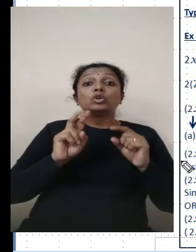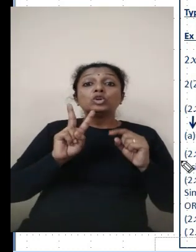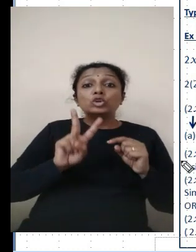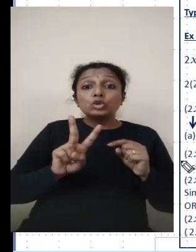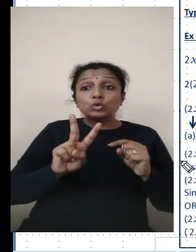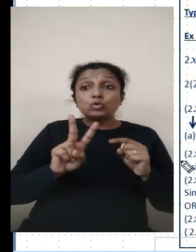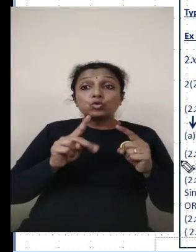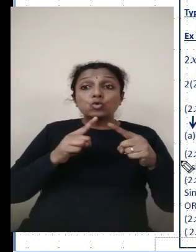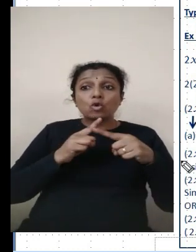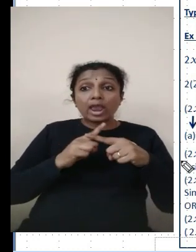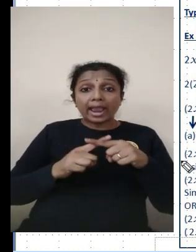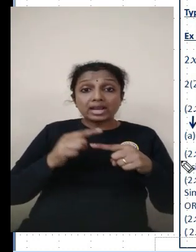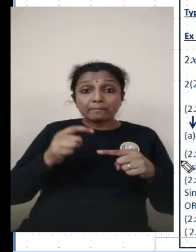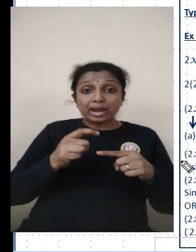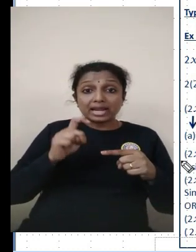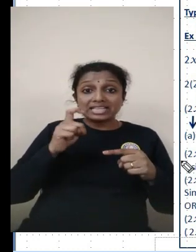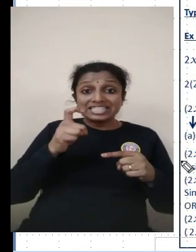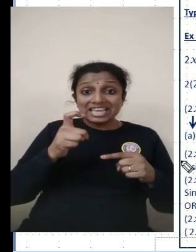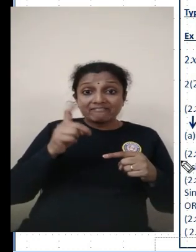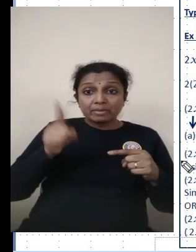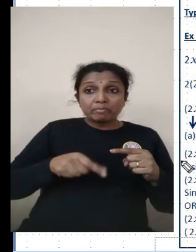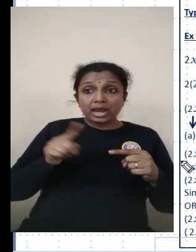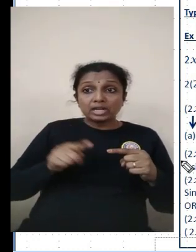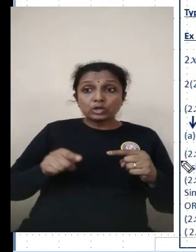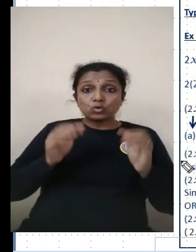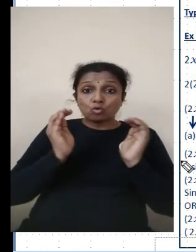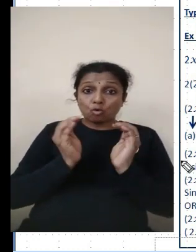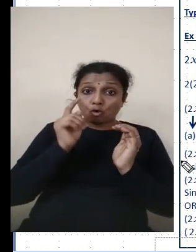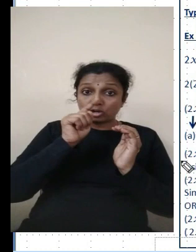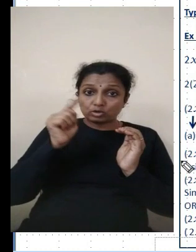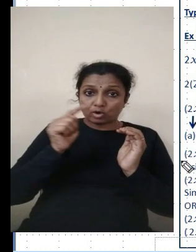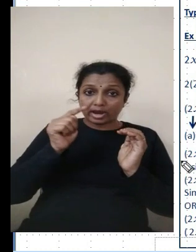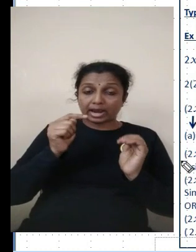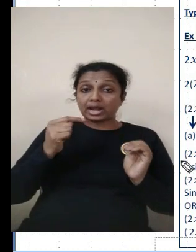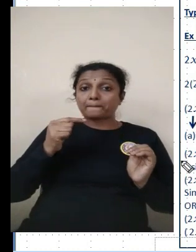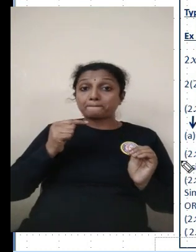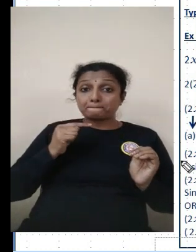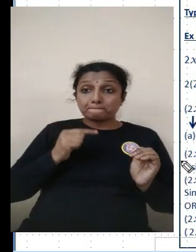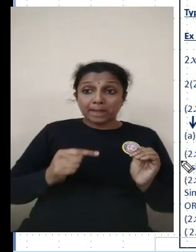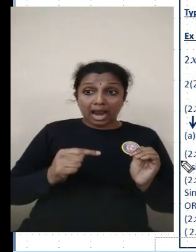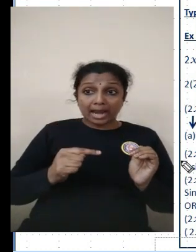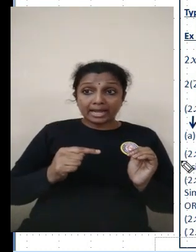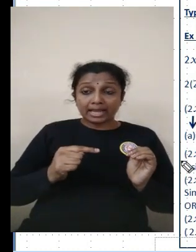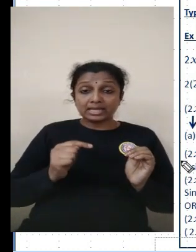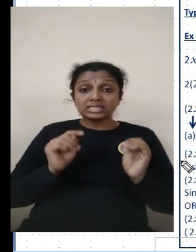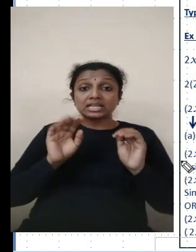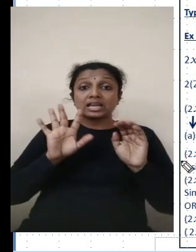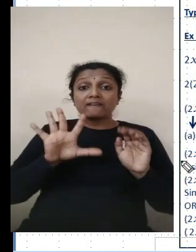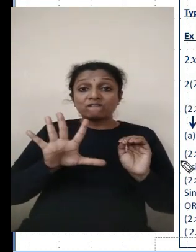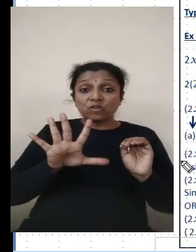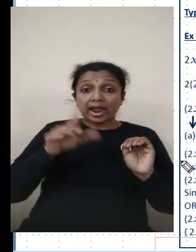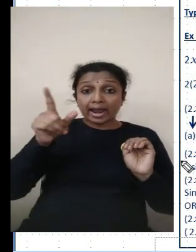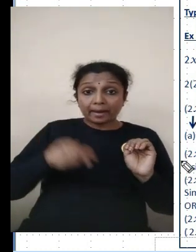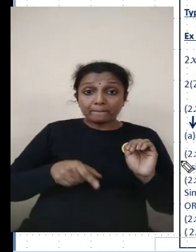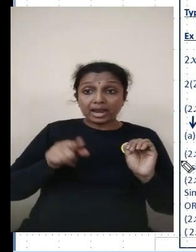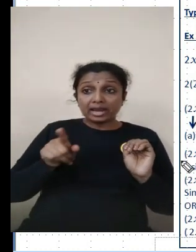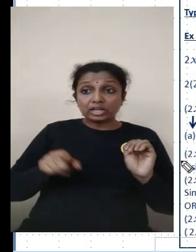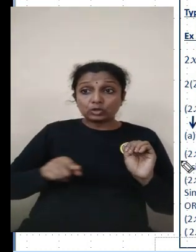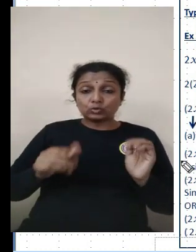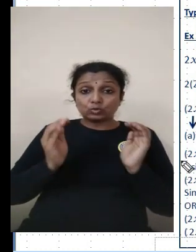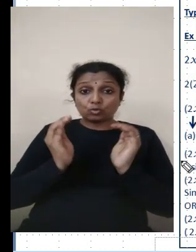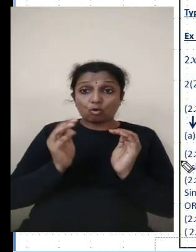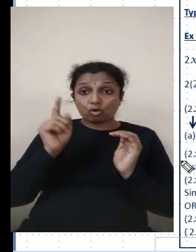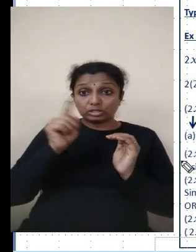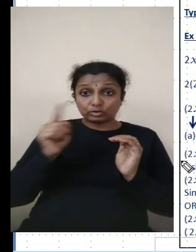minus 49 by 4 plus 6, which becomes minus 25 by 4.